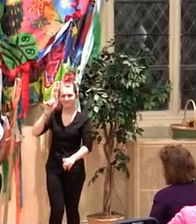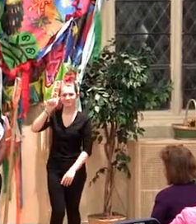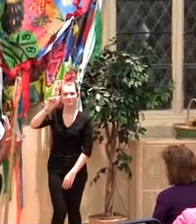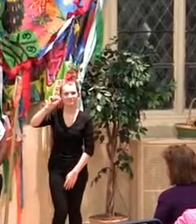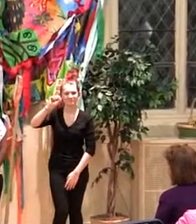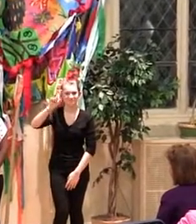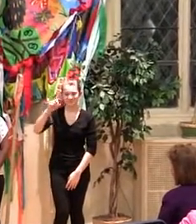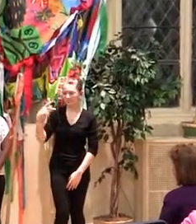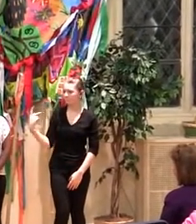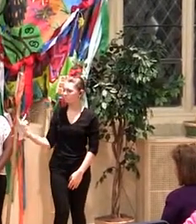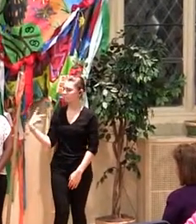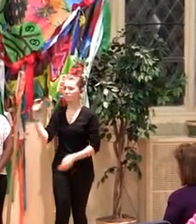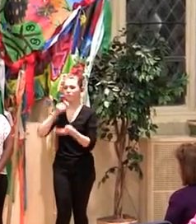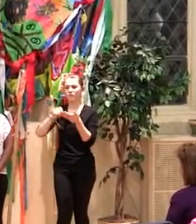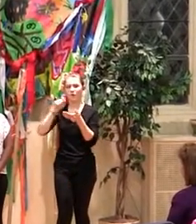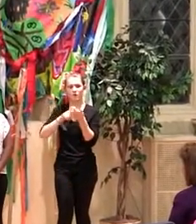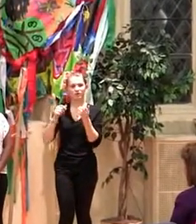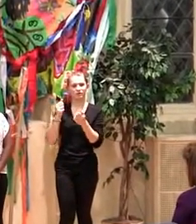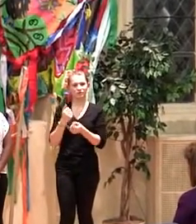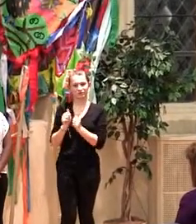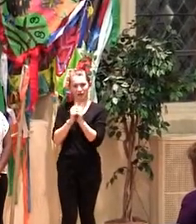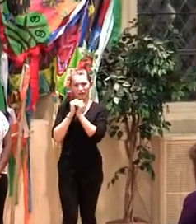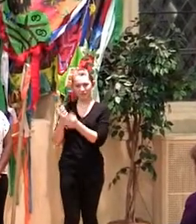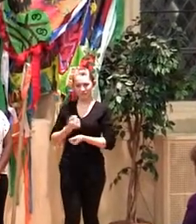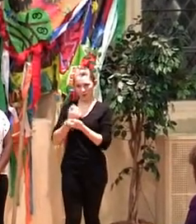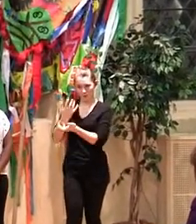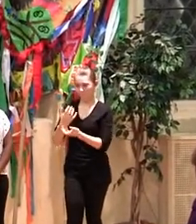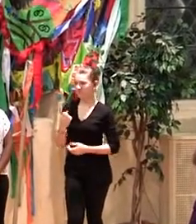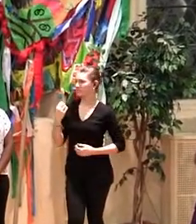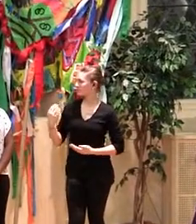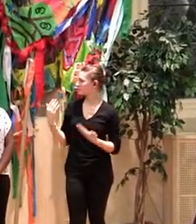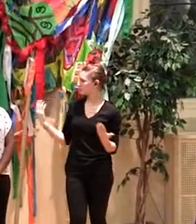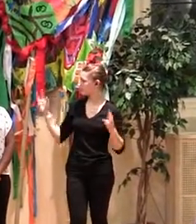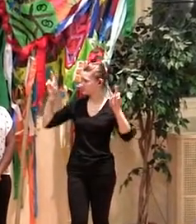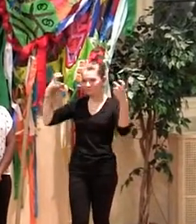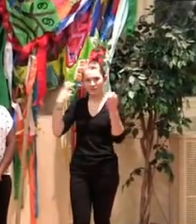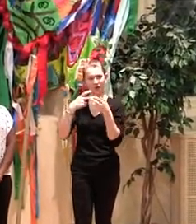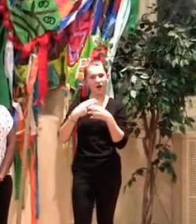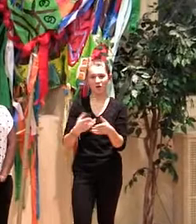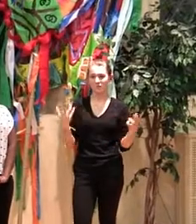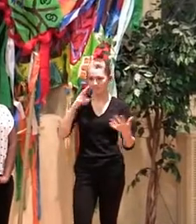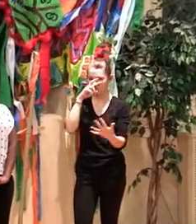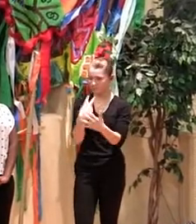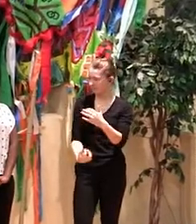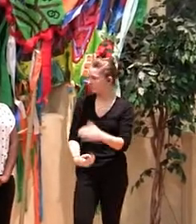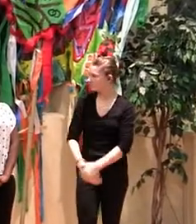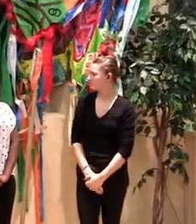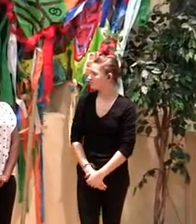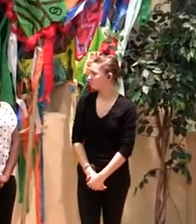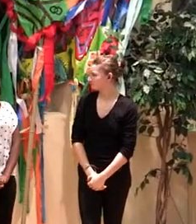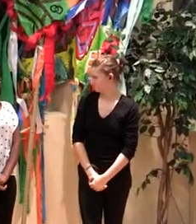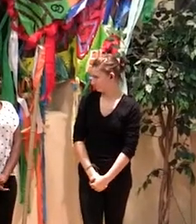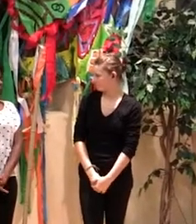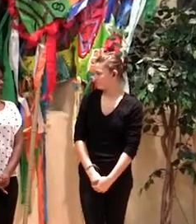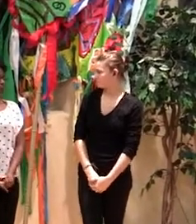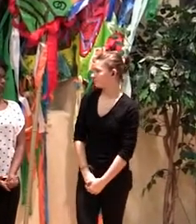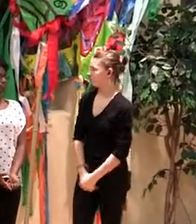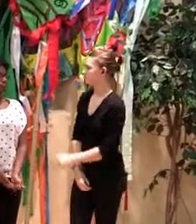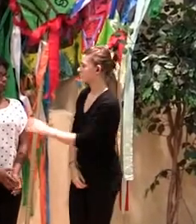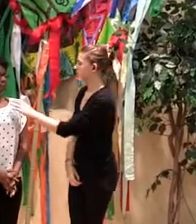We are freshmen from the American School for the Deaf, and we wrote this poem together. It's entitled Falling in